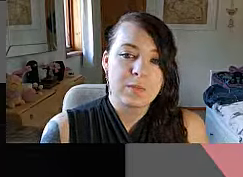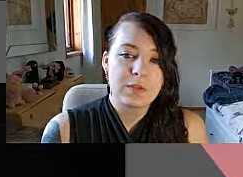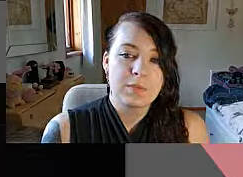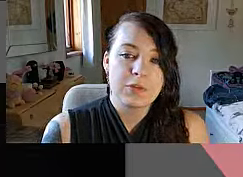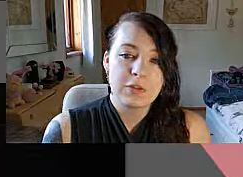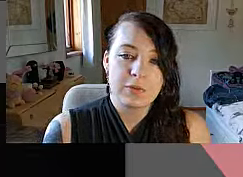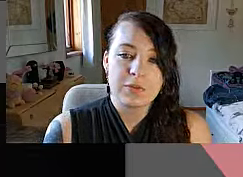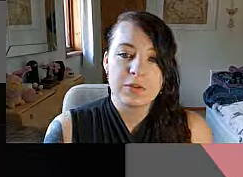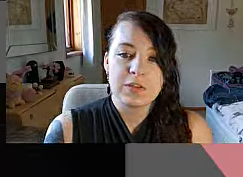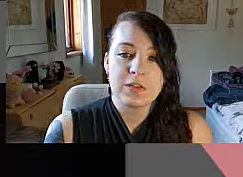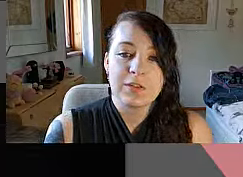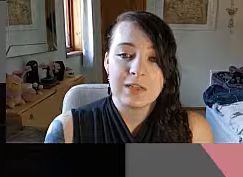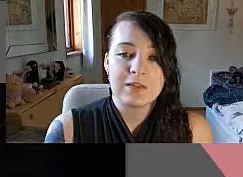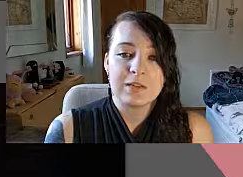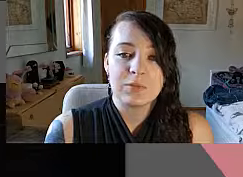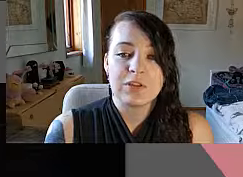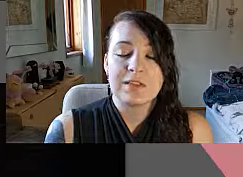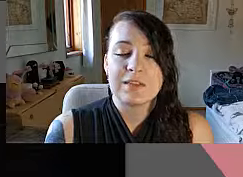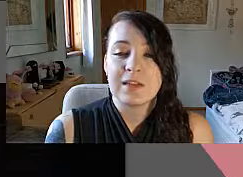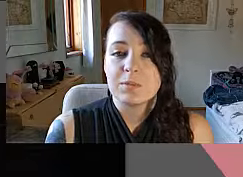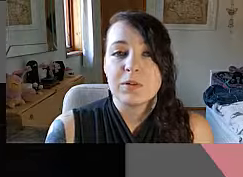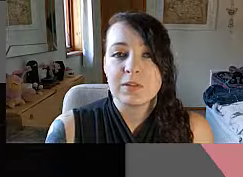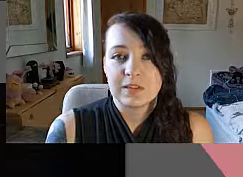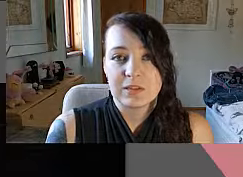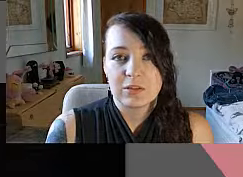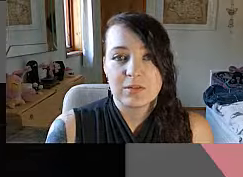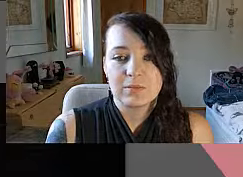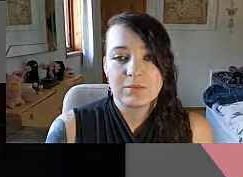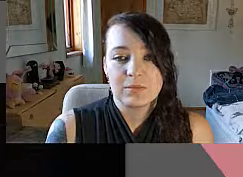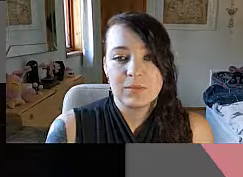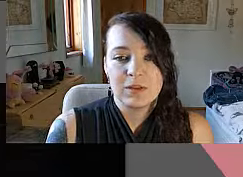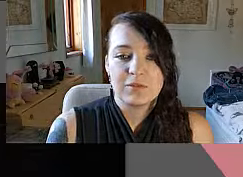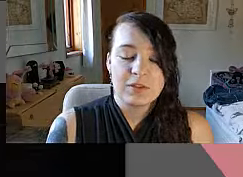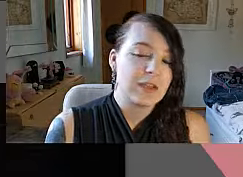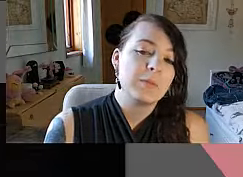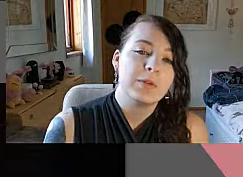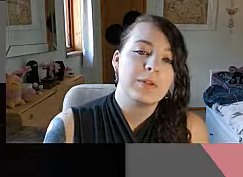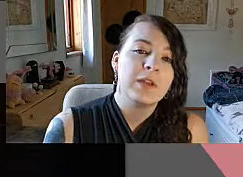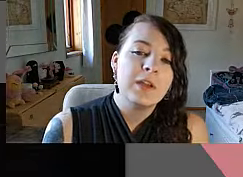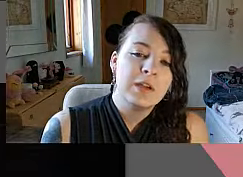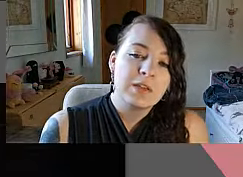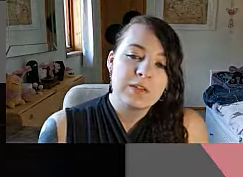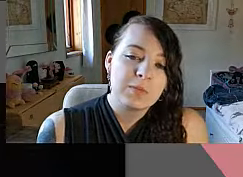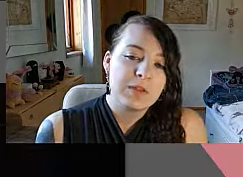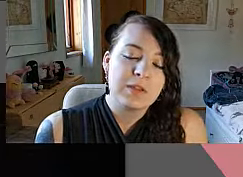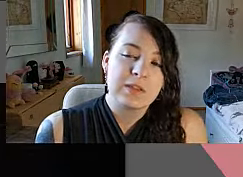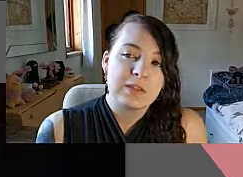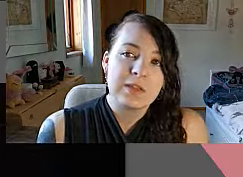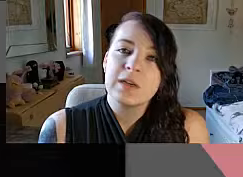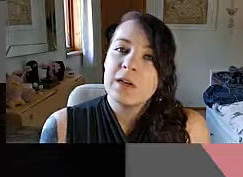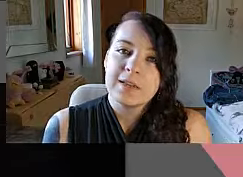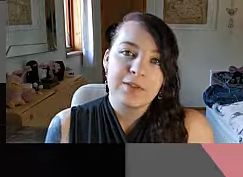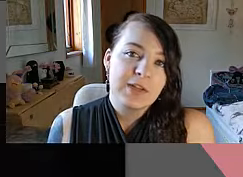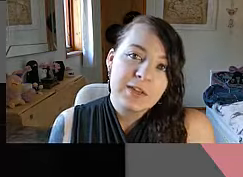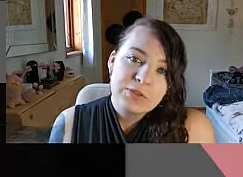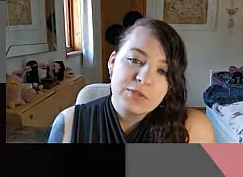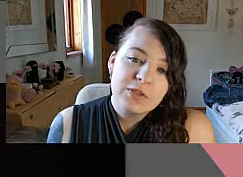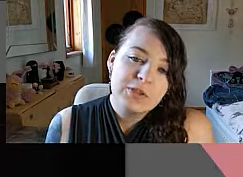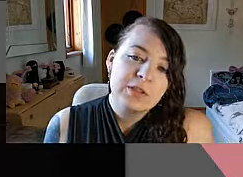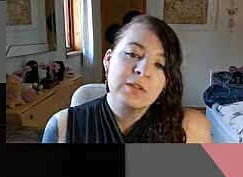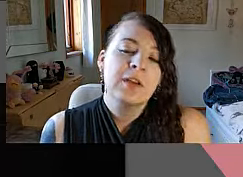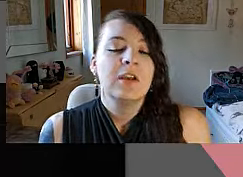or something much closer to their needs, which needs less personalization. For example, this could be things like a